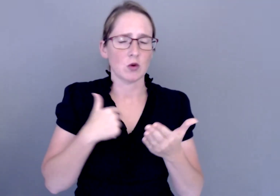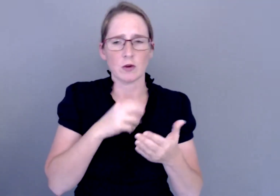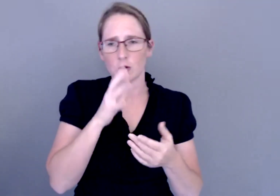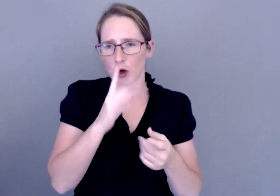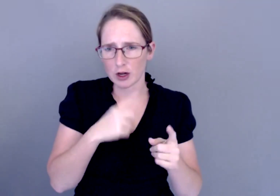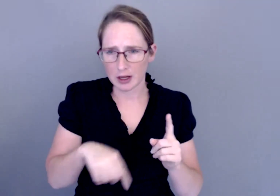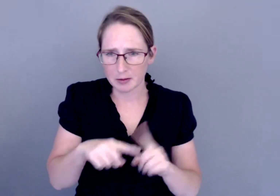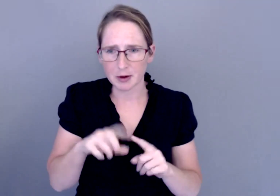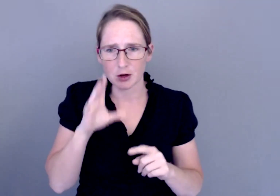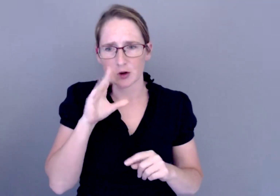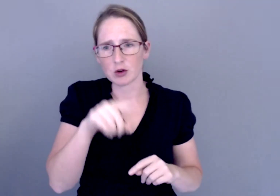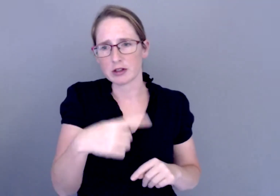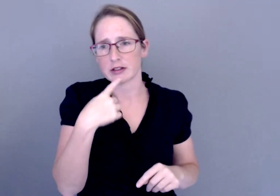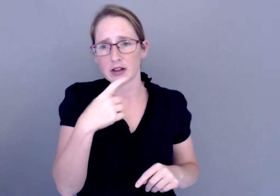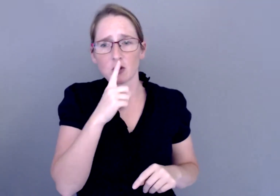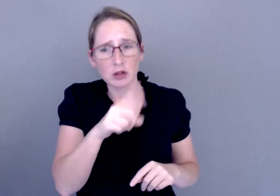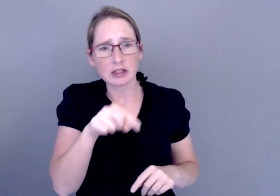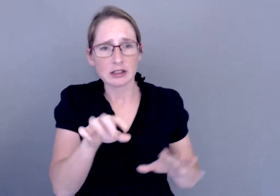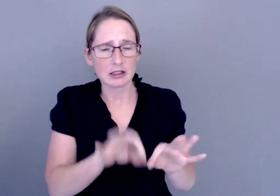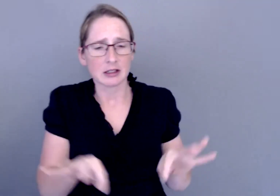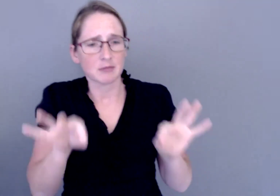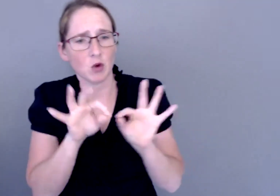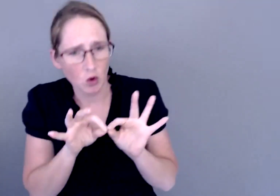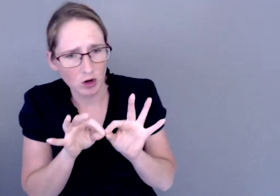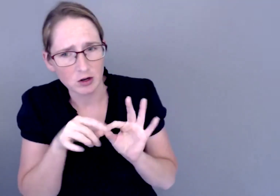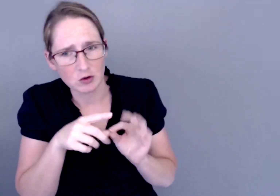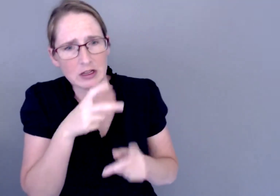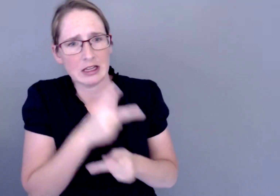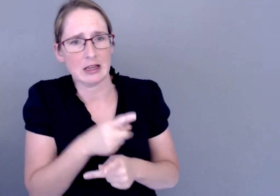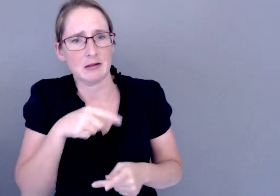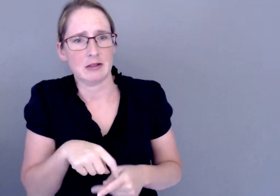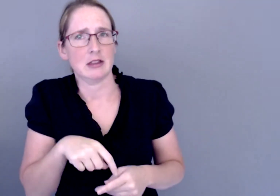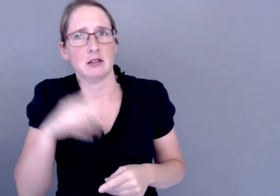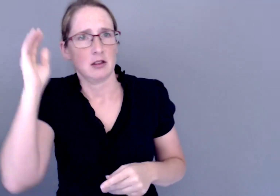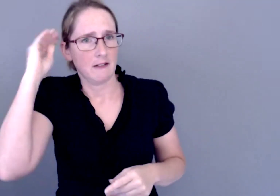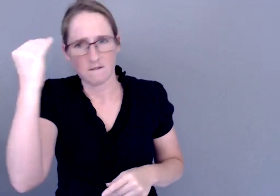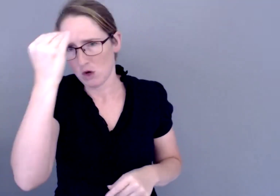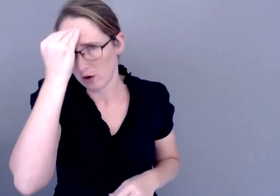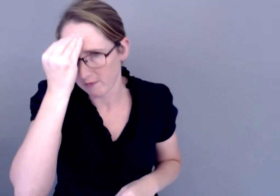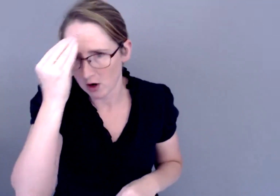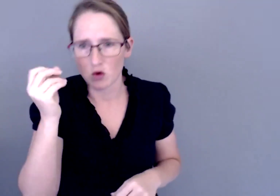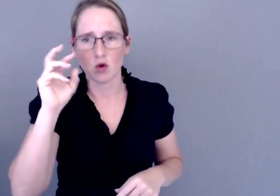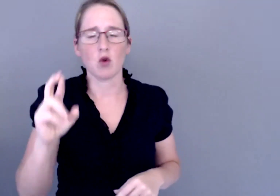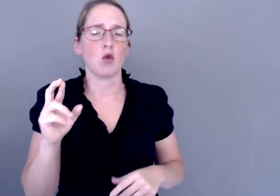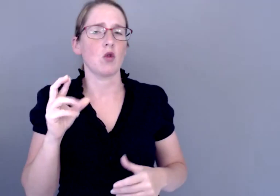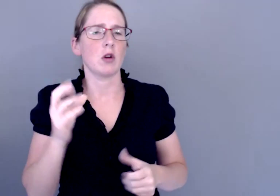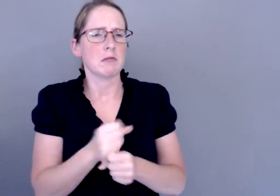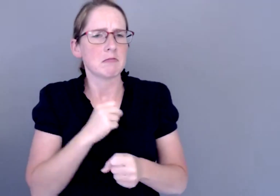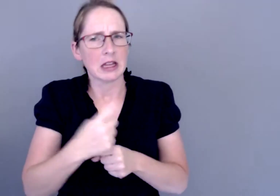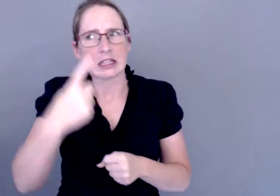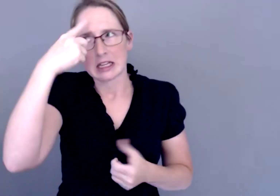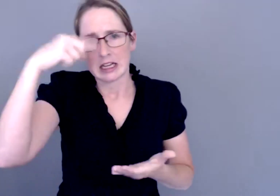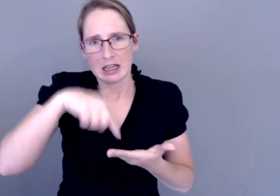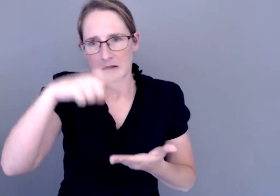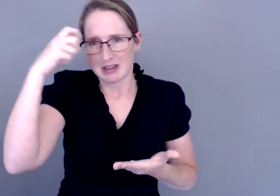about, you would say, you know, it's really important that you keep this in the forefront, or, you know, make sense of this because these